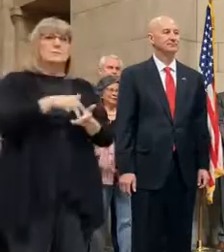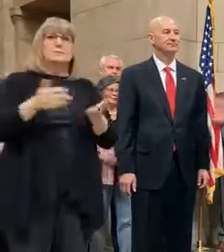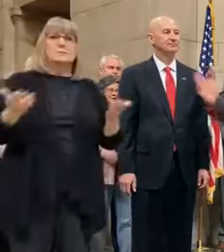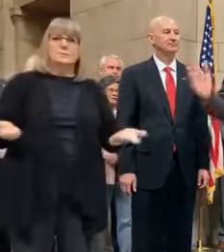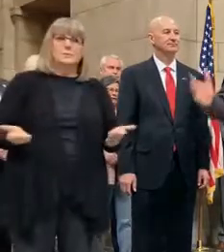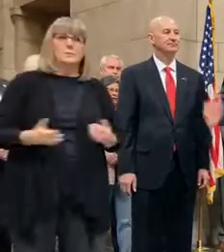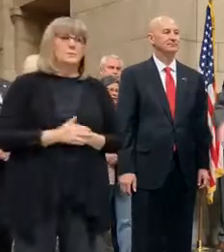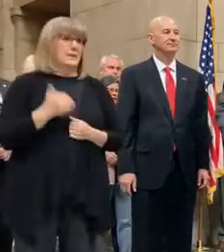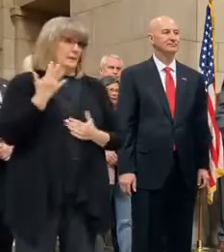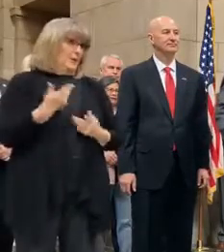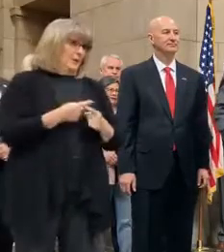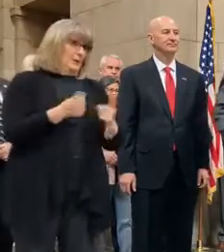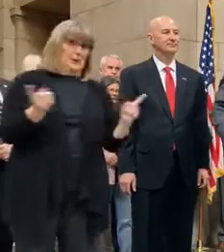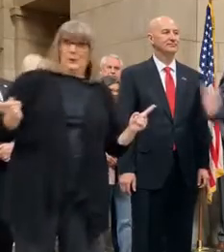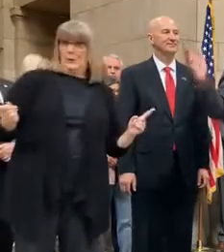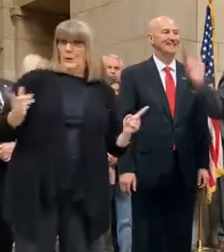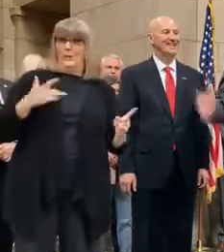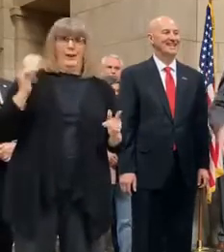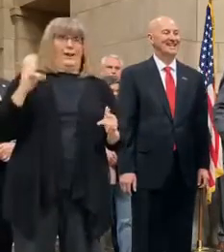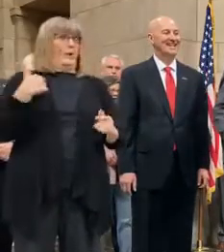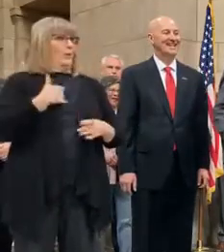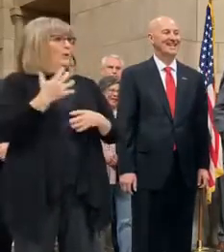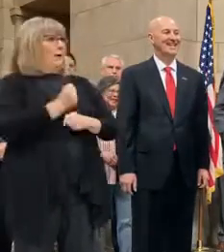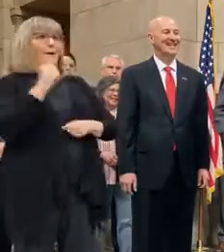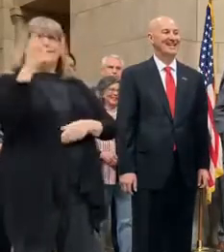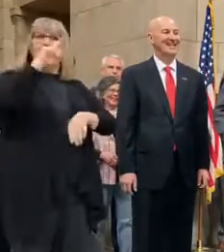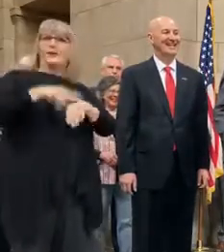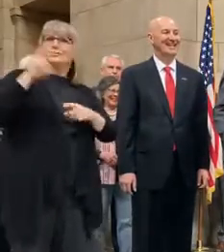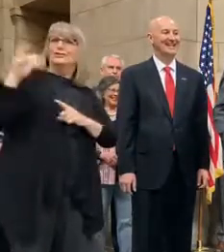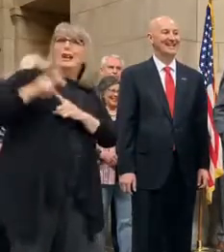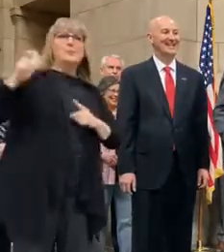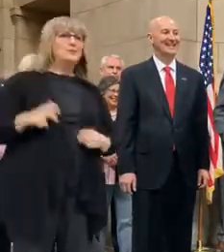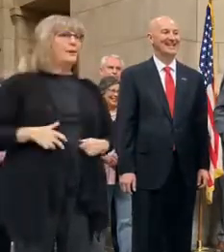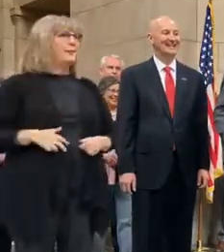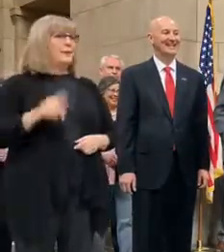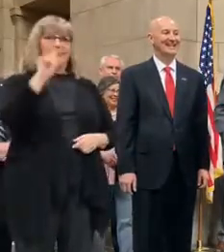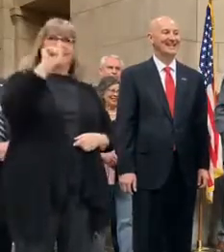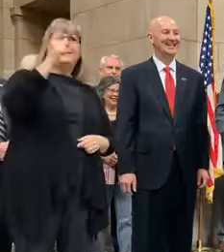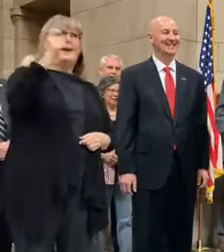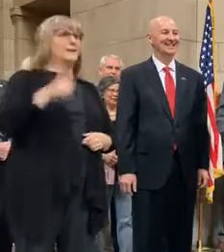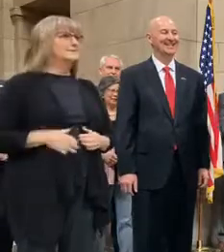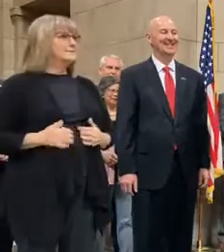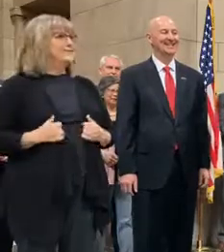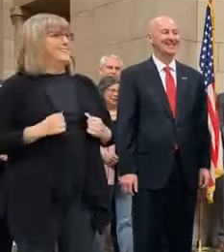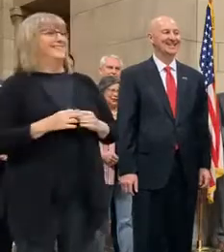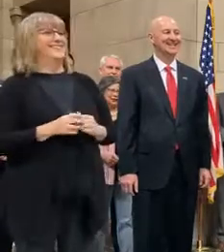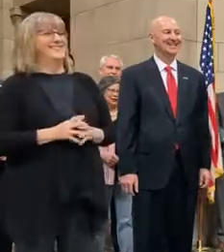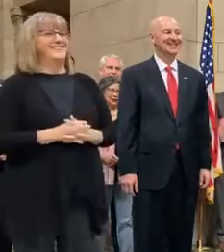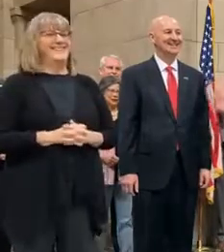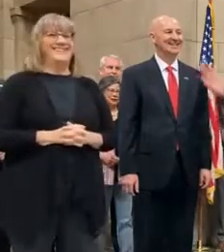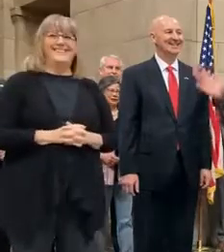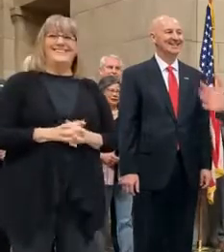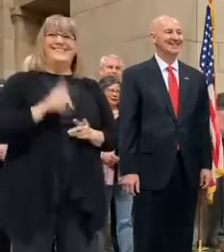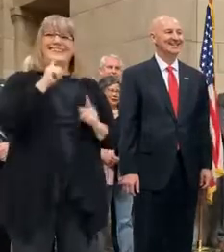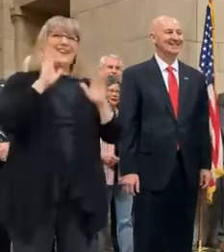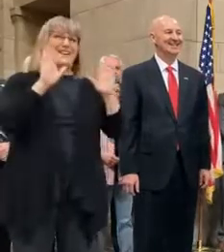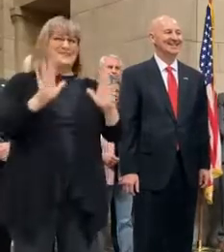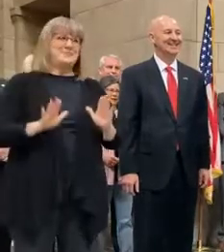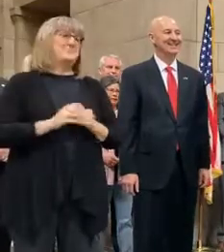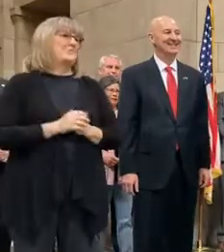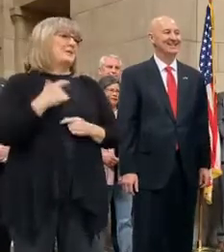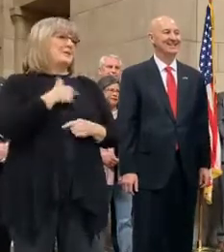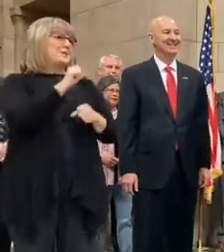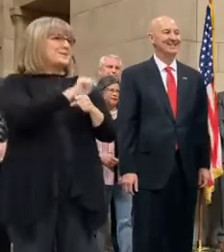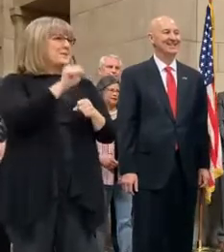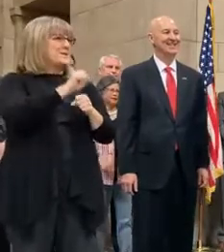me. I don't know about you guys, but I feel like we just won the national championship of taxes. And it's awesome. I mean, we've